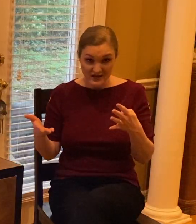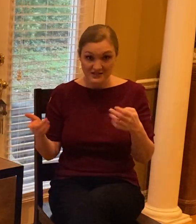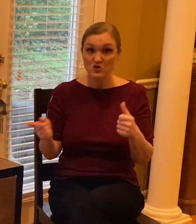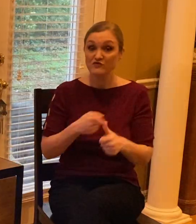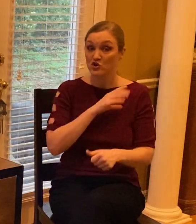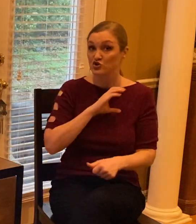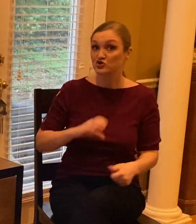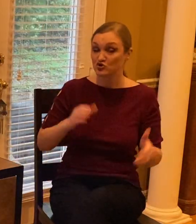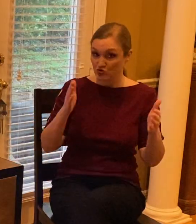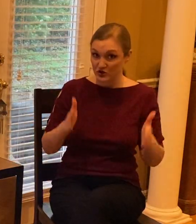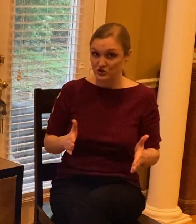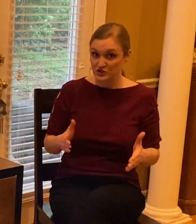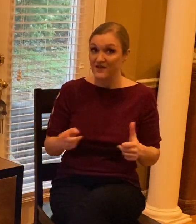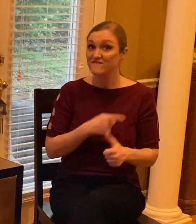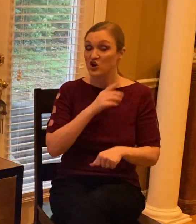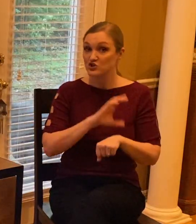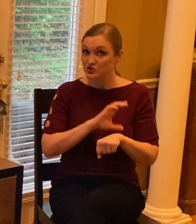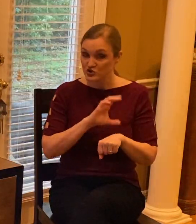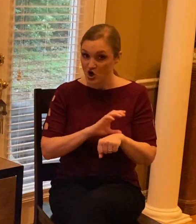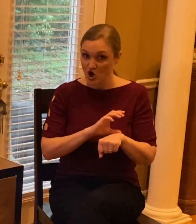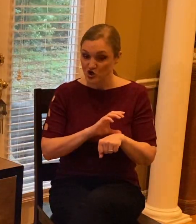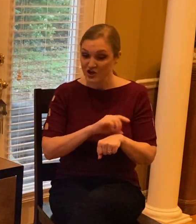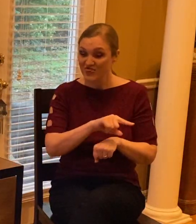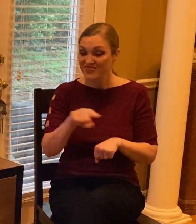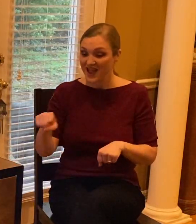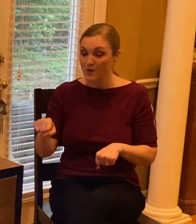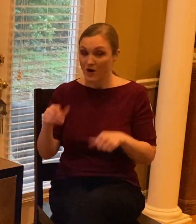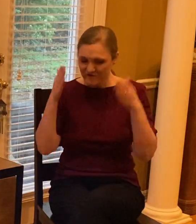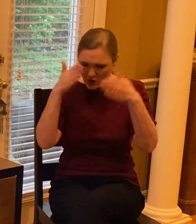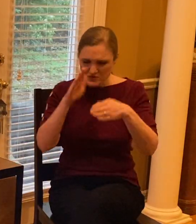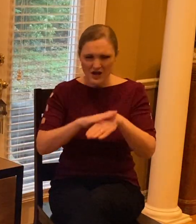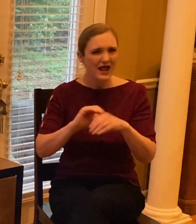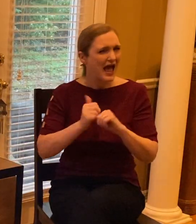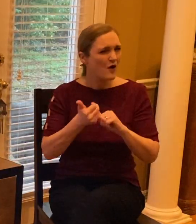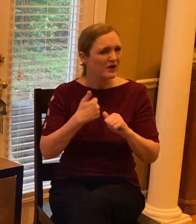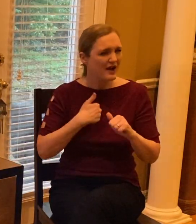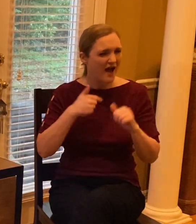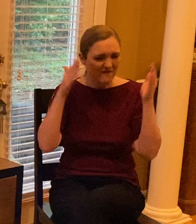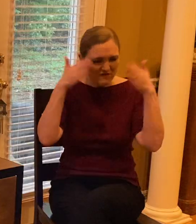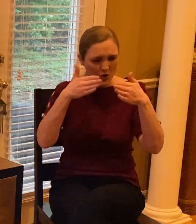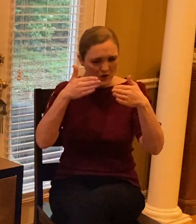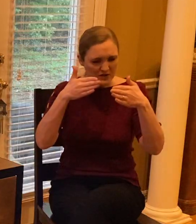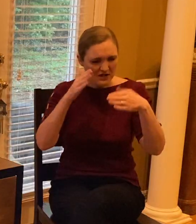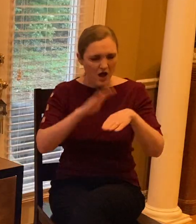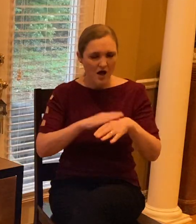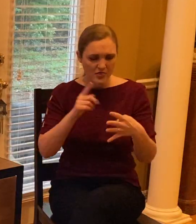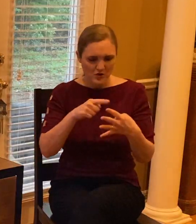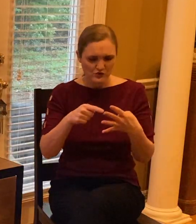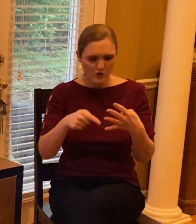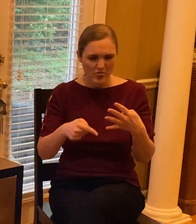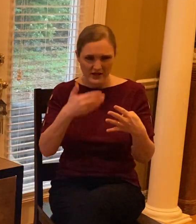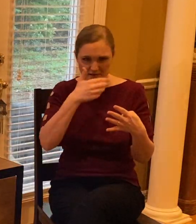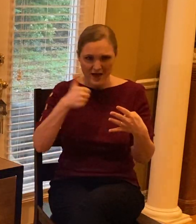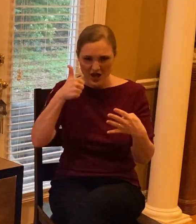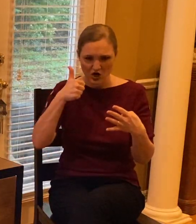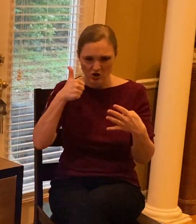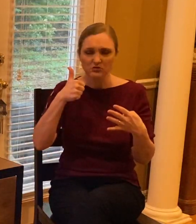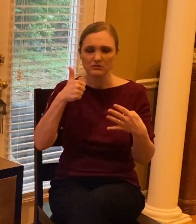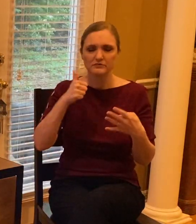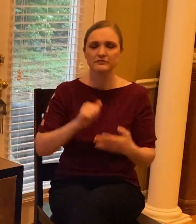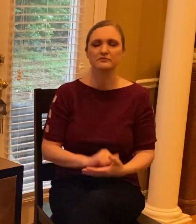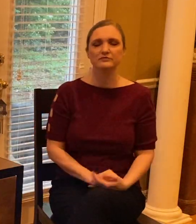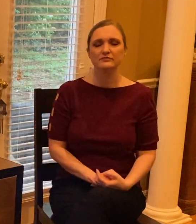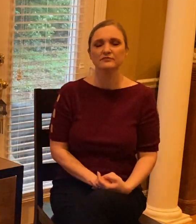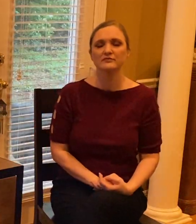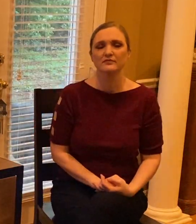first Christians, the first church, that they were focused on? How can I focus on those things over the next week and rededicate myself to